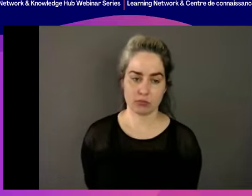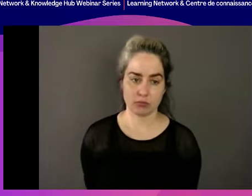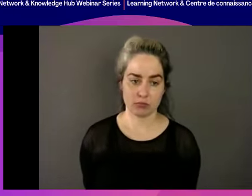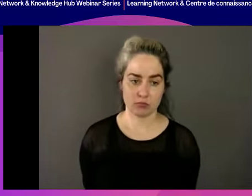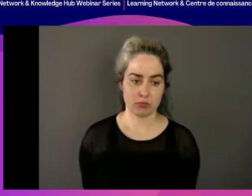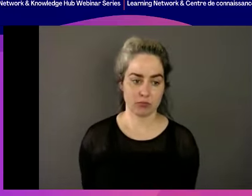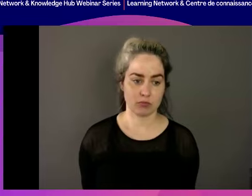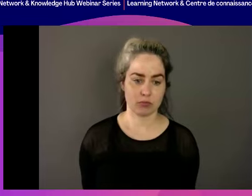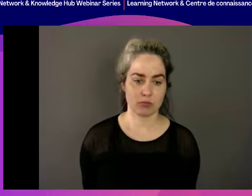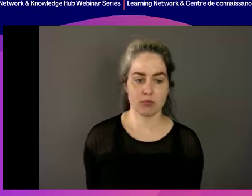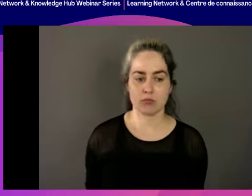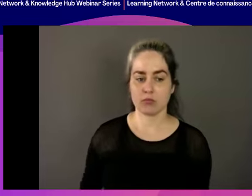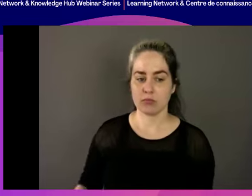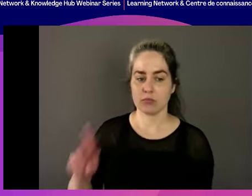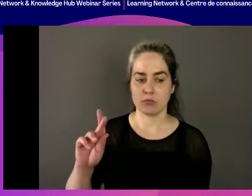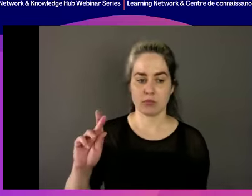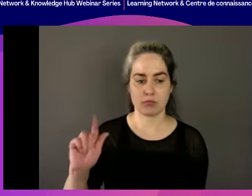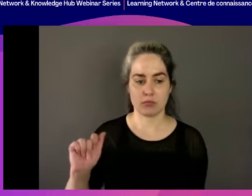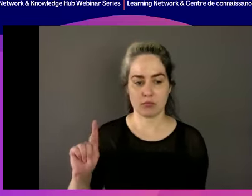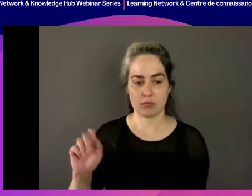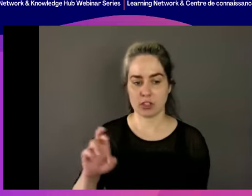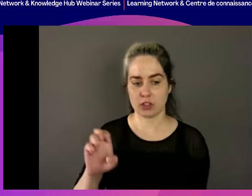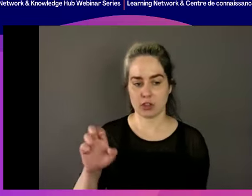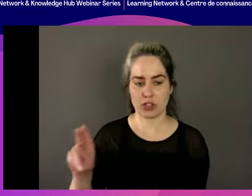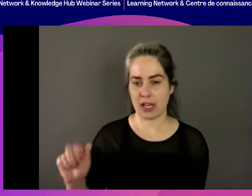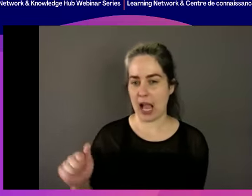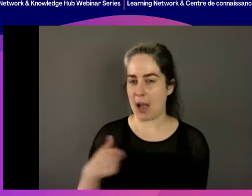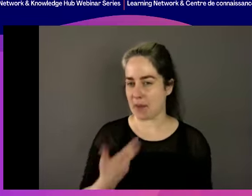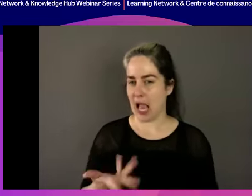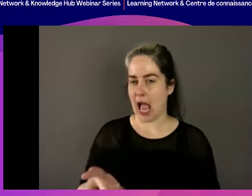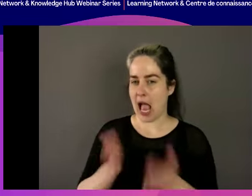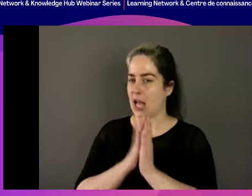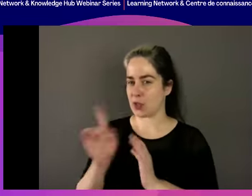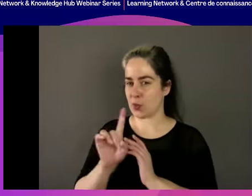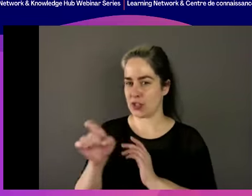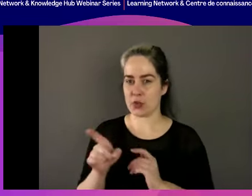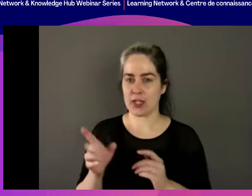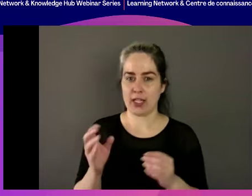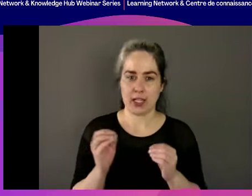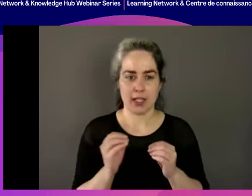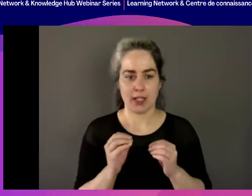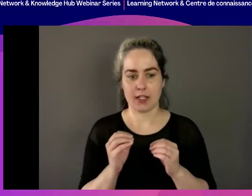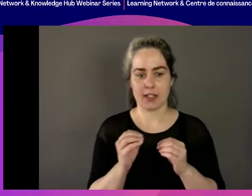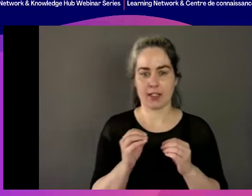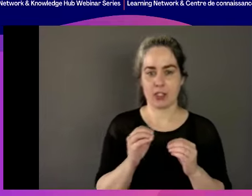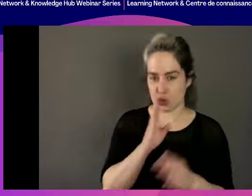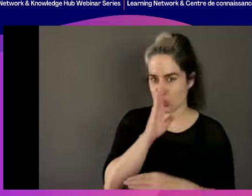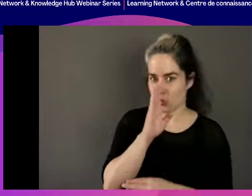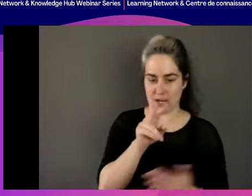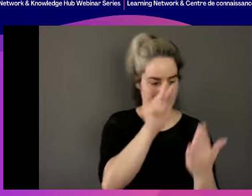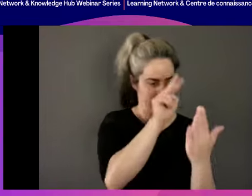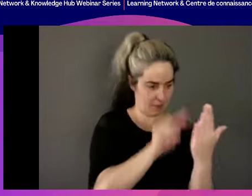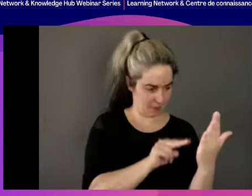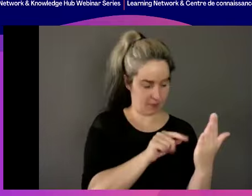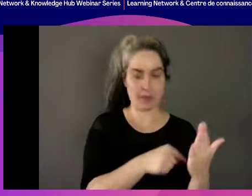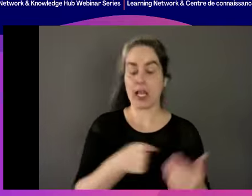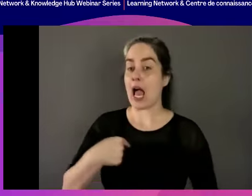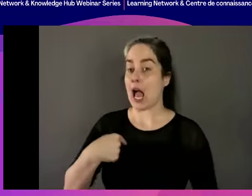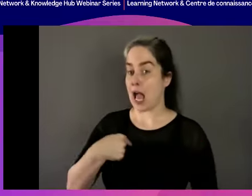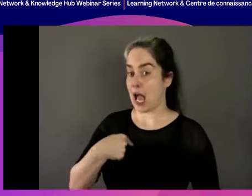Amy, I'm going to ask a question that comes in a really verbatim way. It says, I'm a foster grandparent for one of